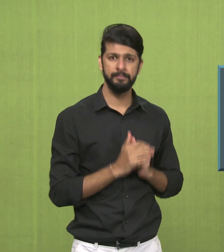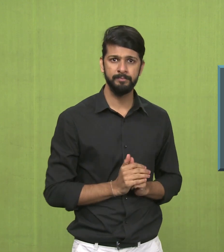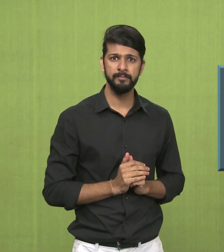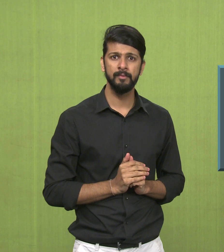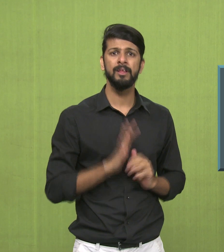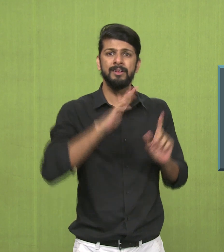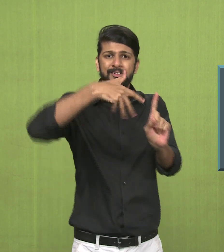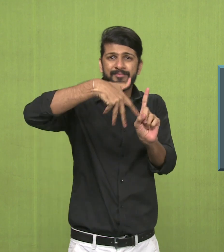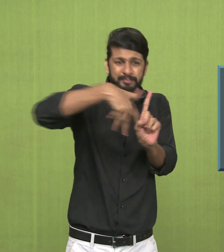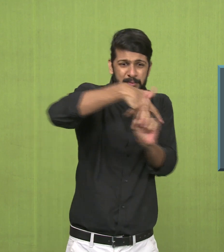selection of shades in the background